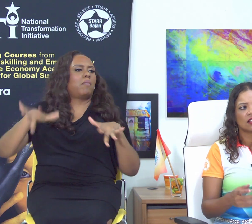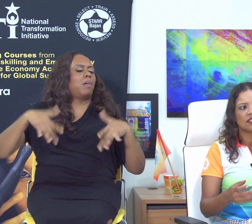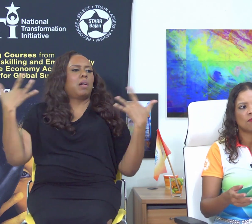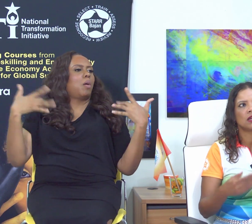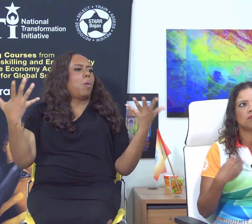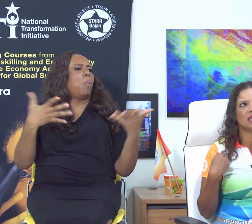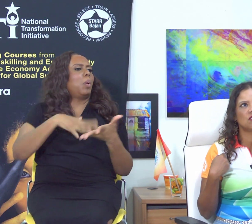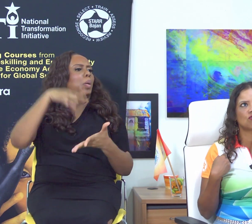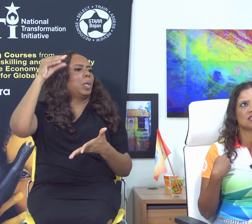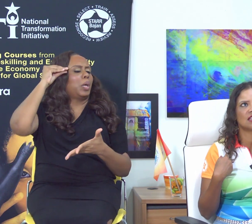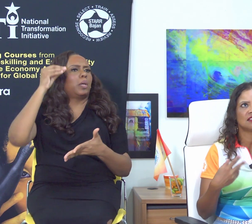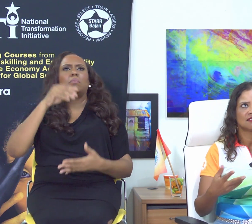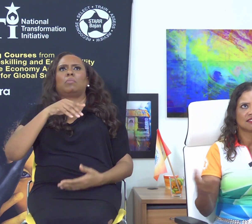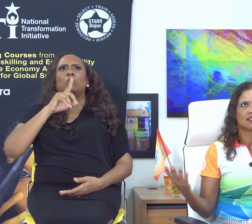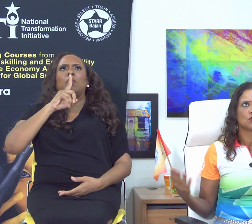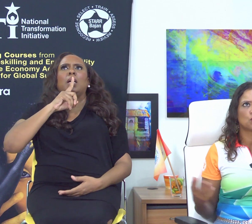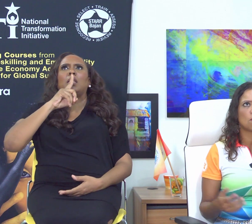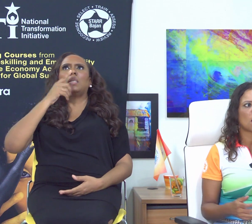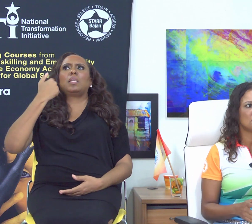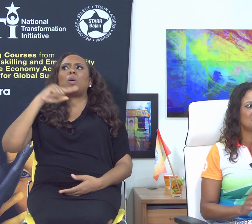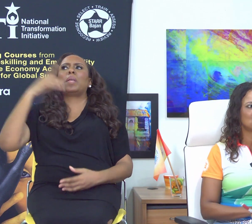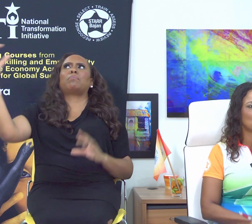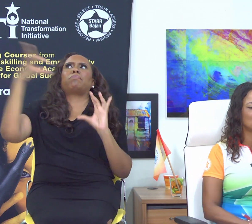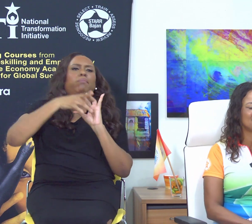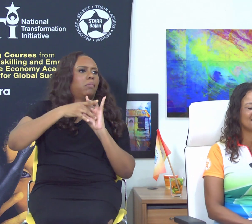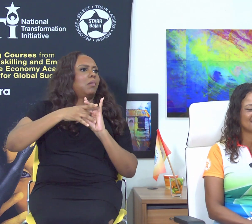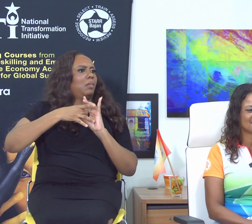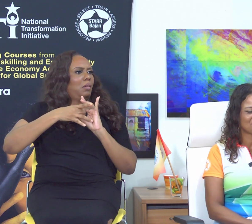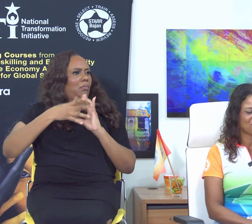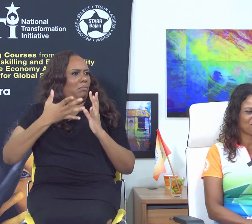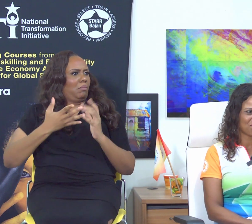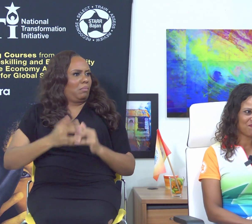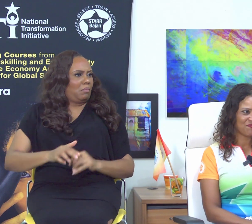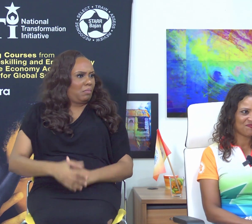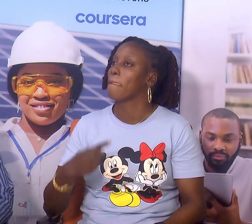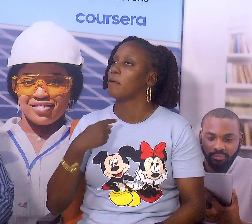there that might be interesting to a Barbadian audience?